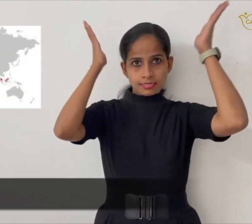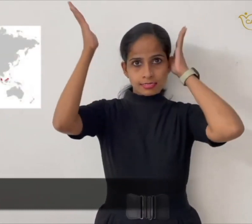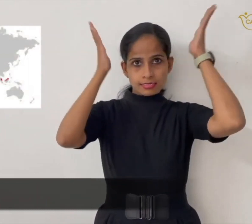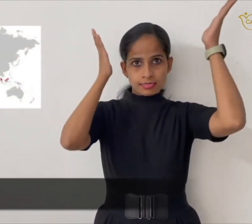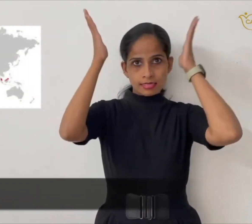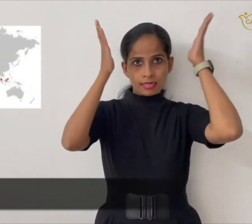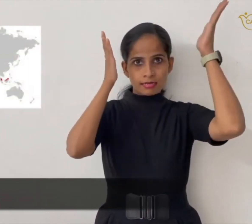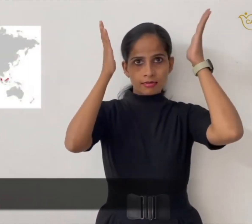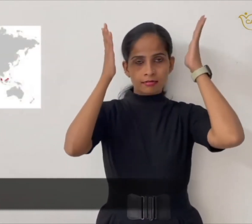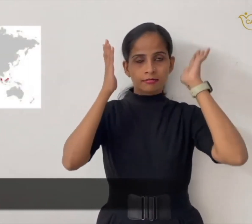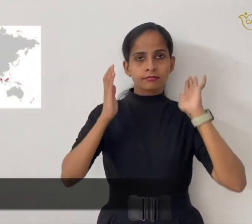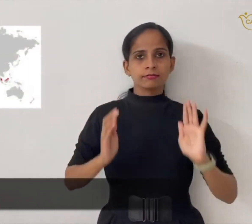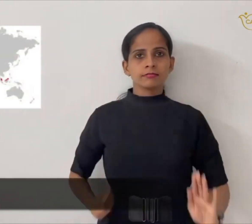Malaysia,